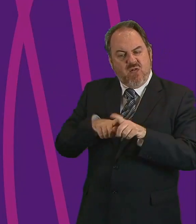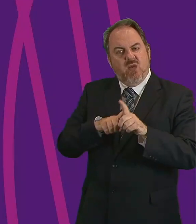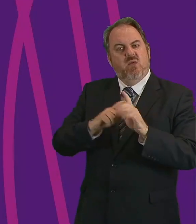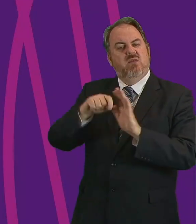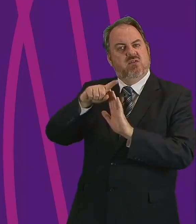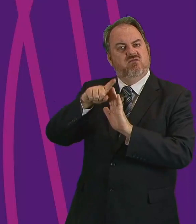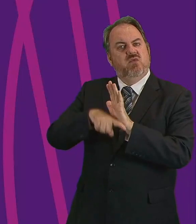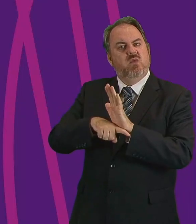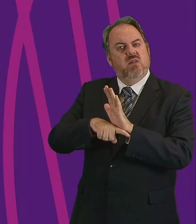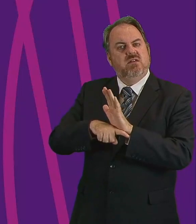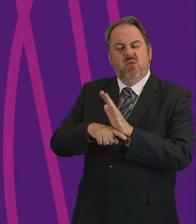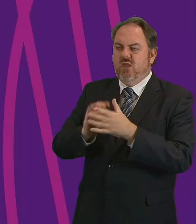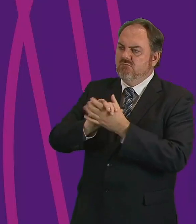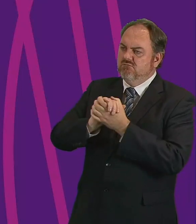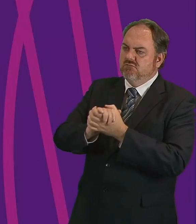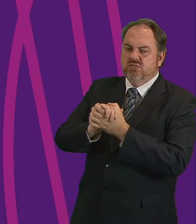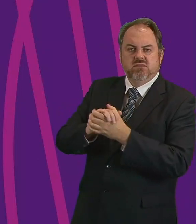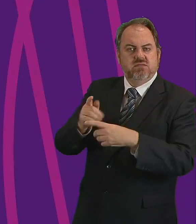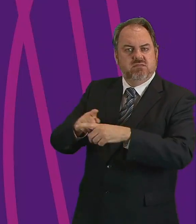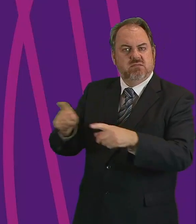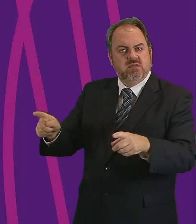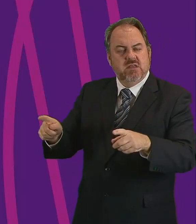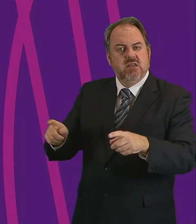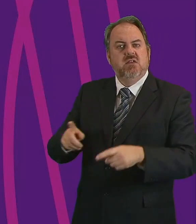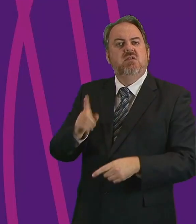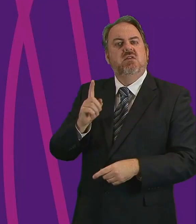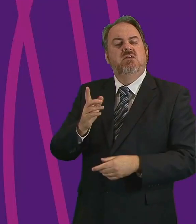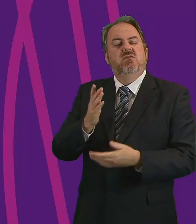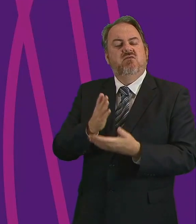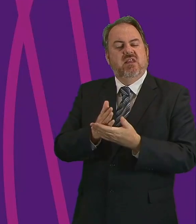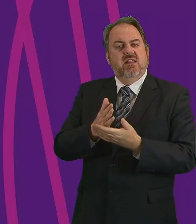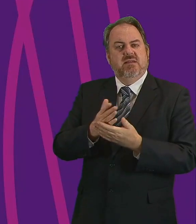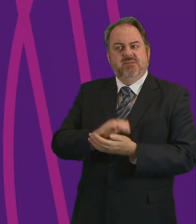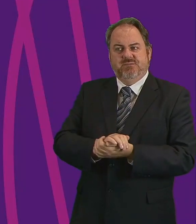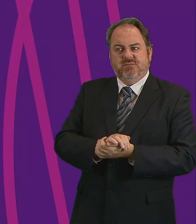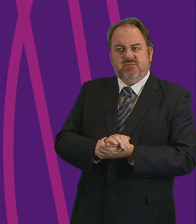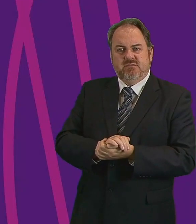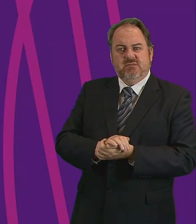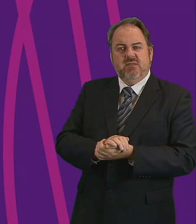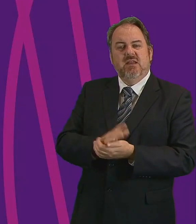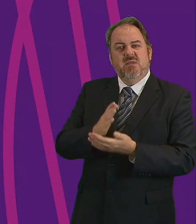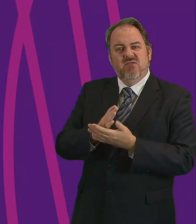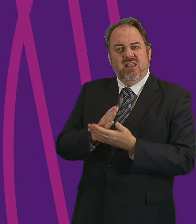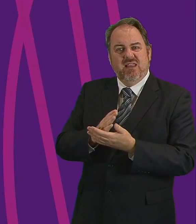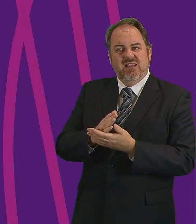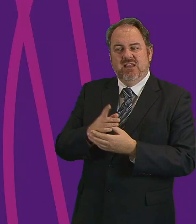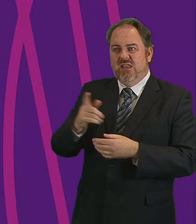and ensure the impact on individuals was minimised. But it was never meant